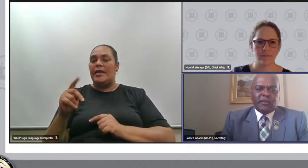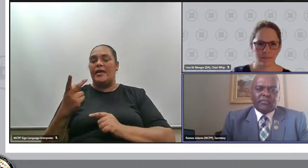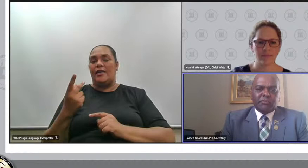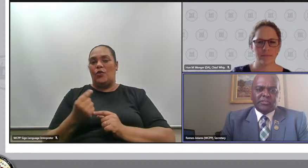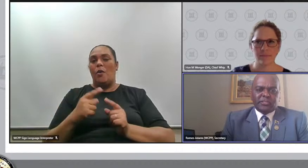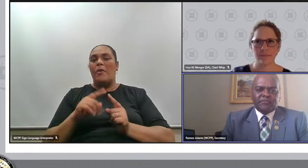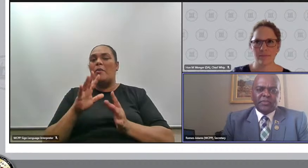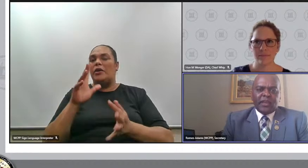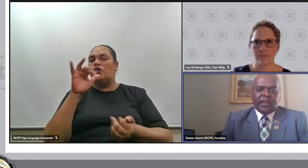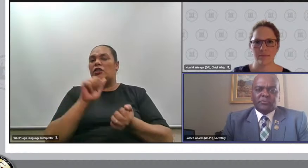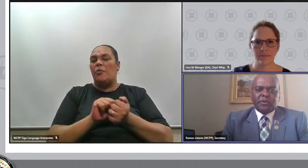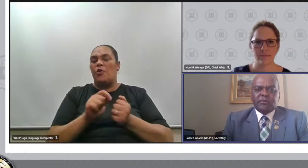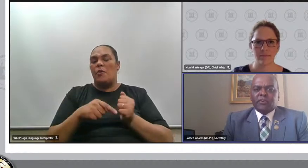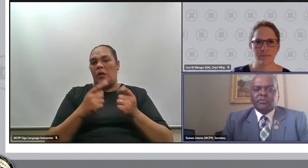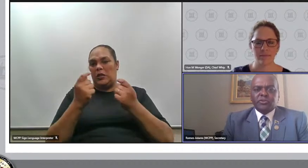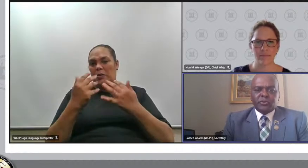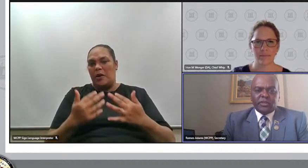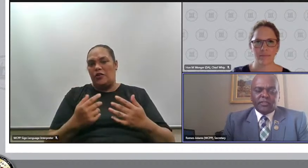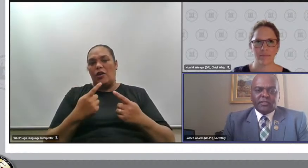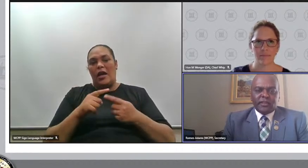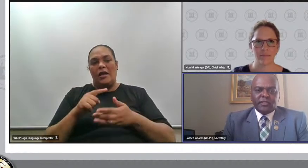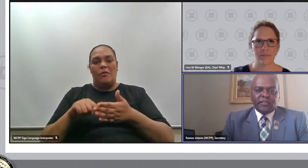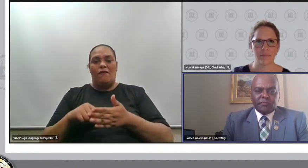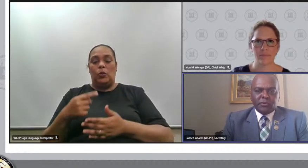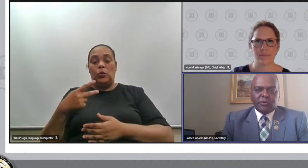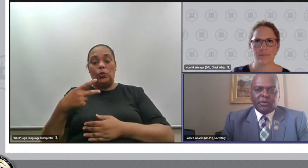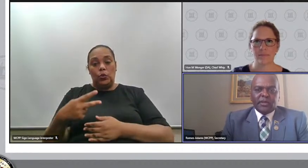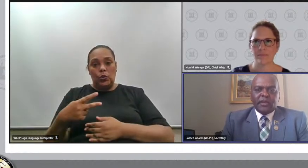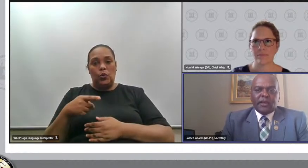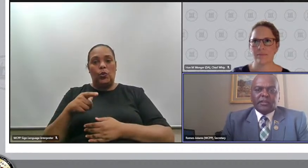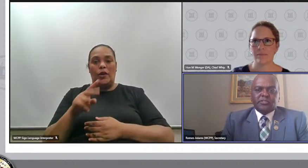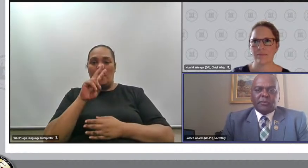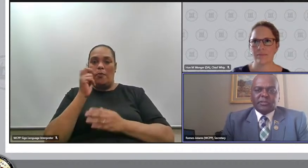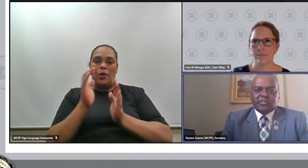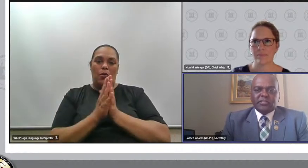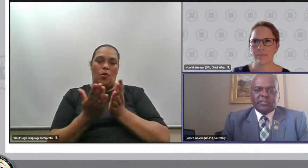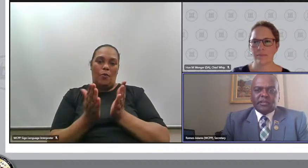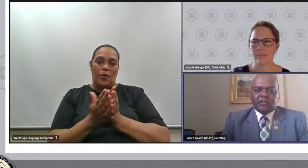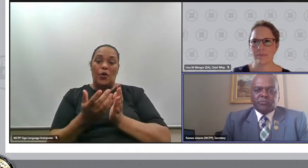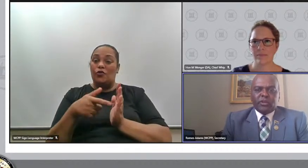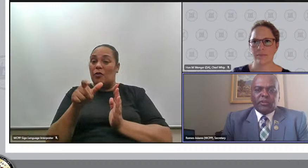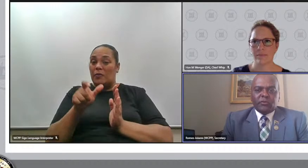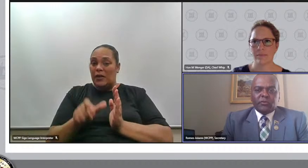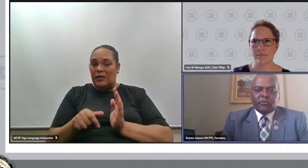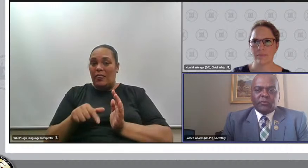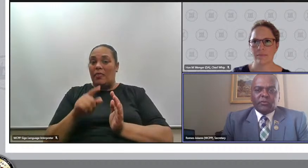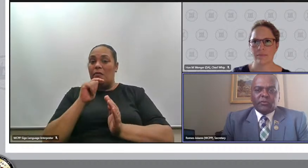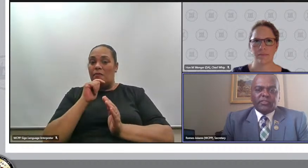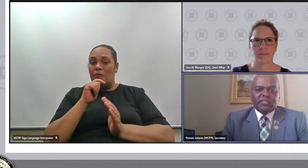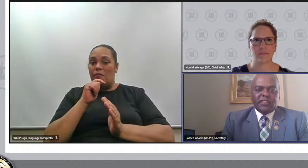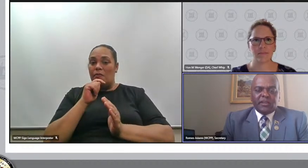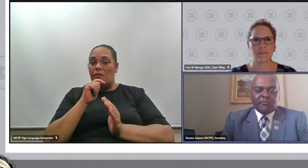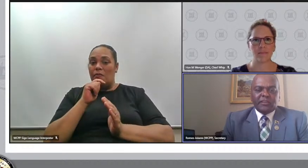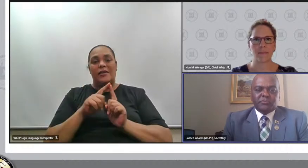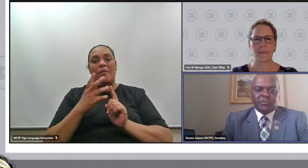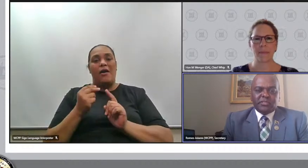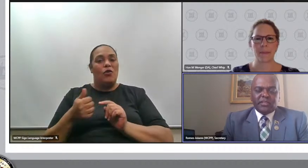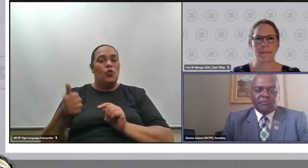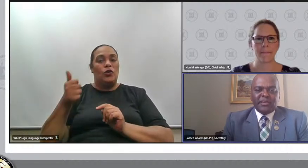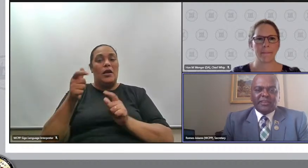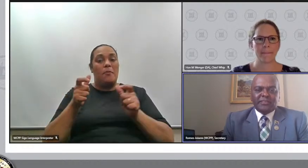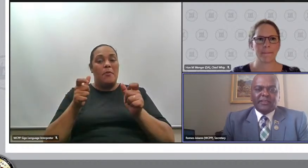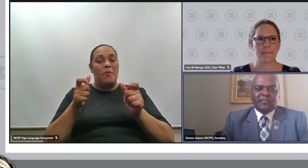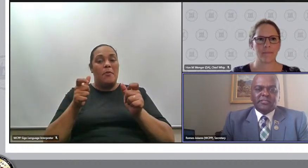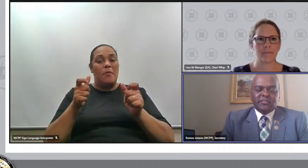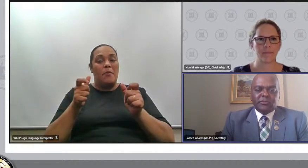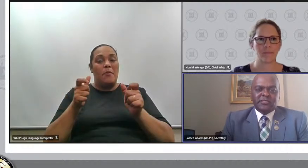a summary of the budget as per vote 2 in the Blue Book. Chairperson, this morning we have all of the senior management